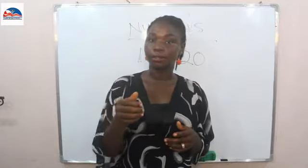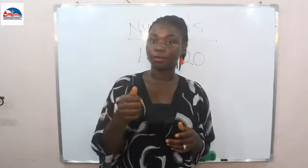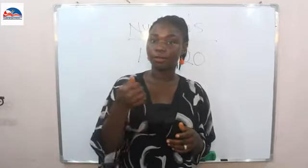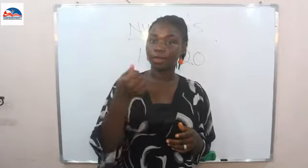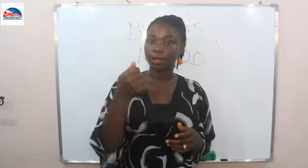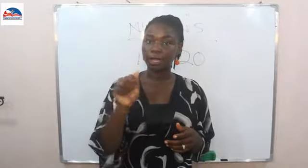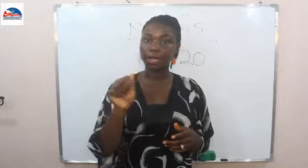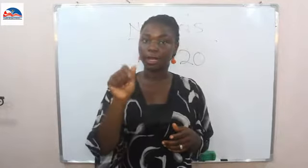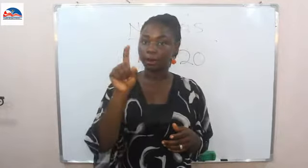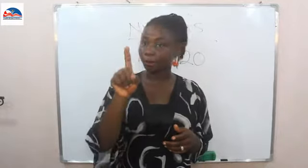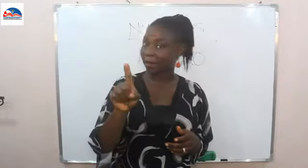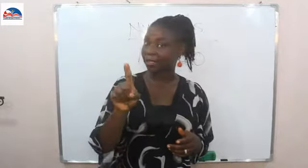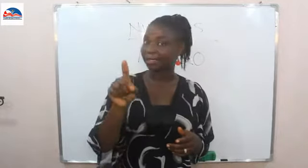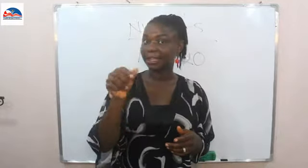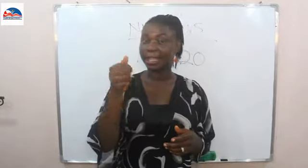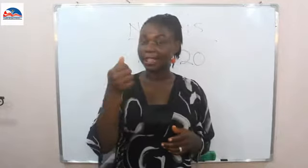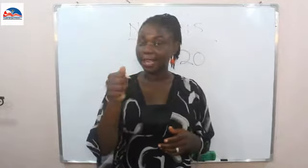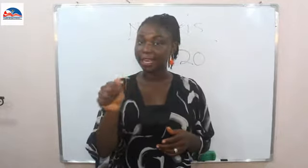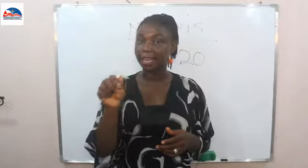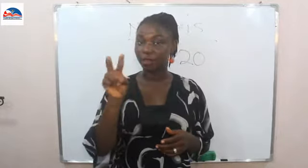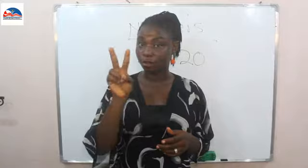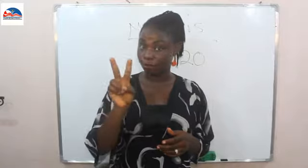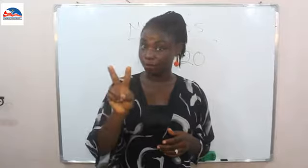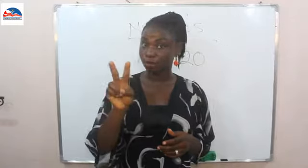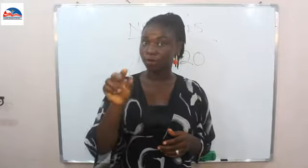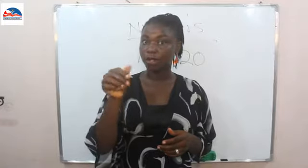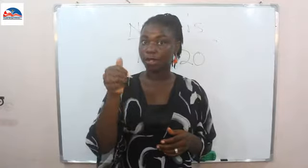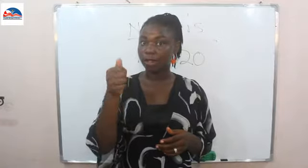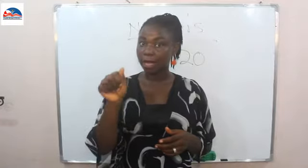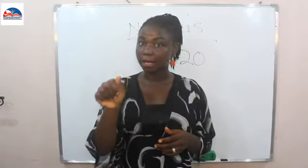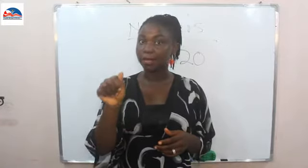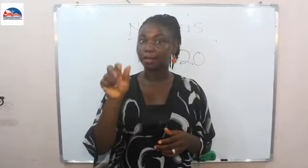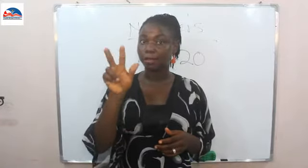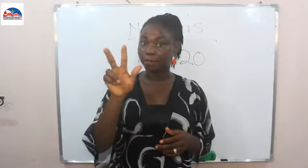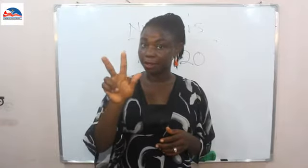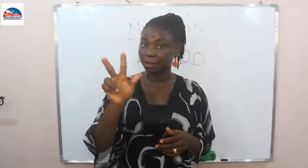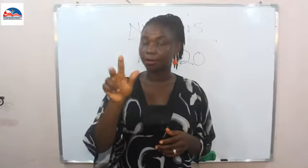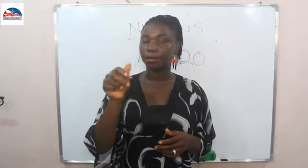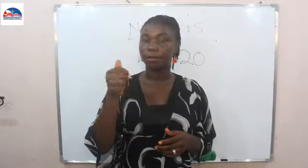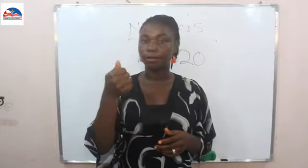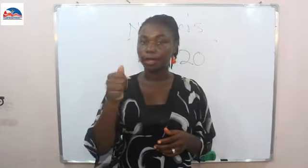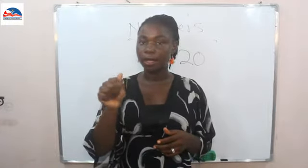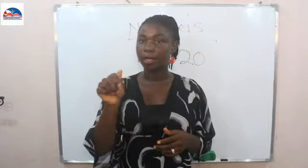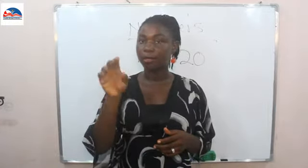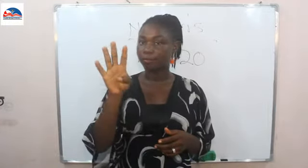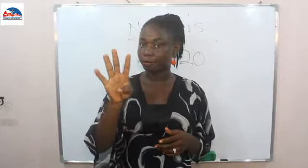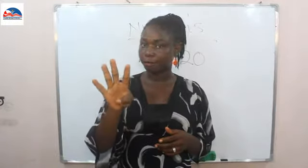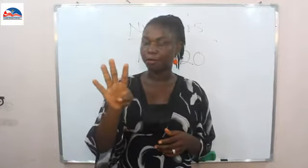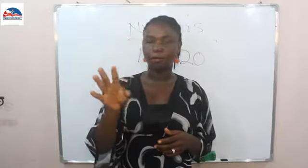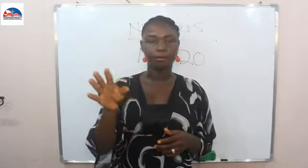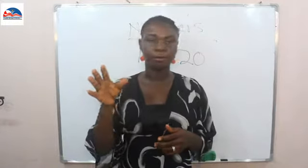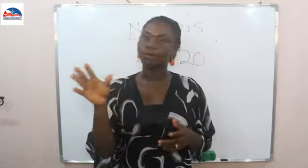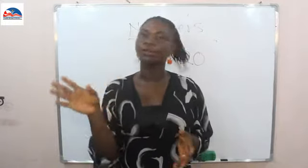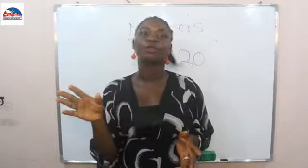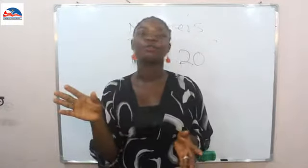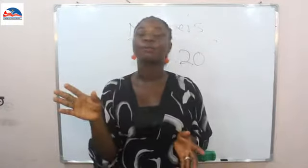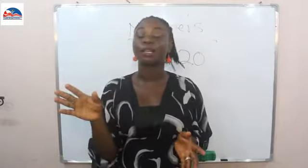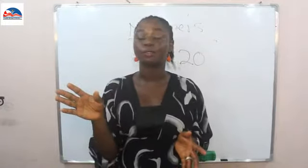do 10 and 1, 10 and 2, 10 and 3, 10 and 4, but we don't normally do